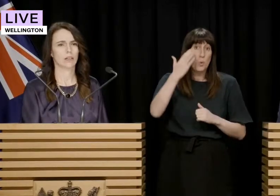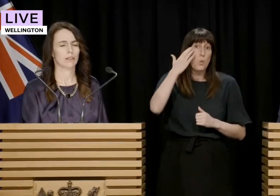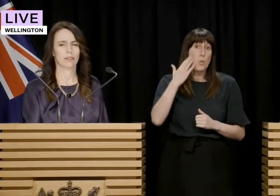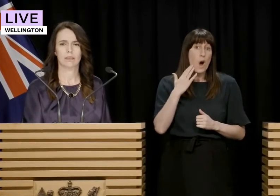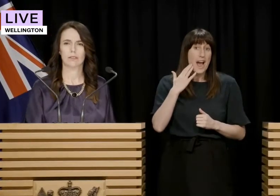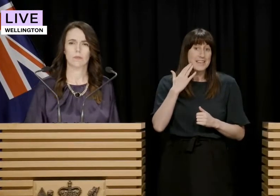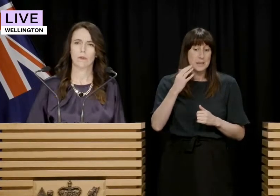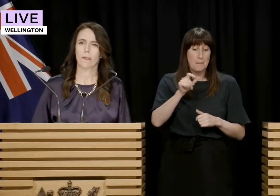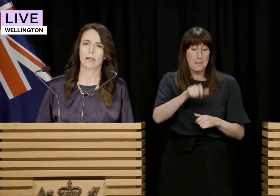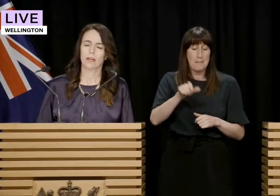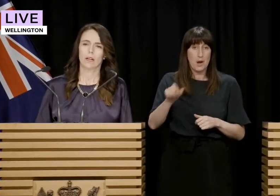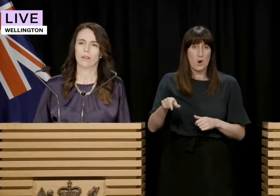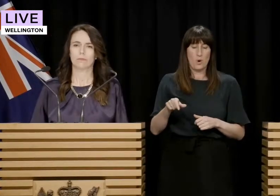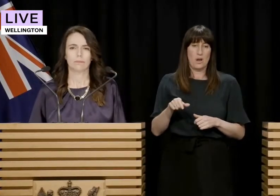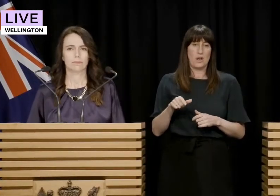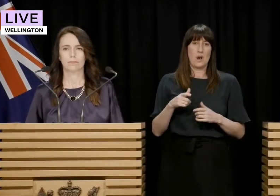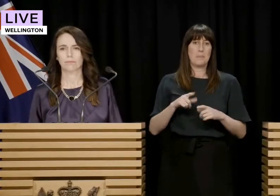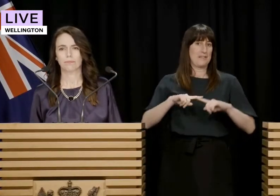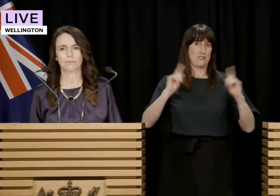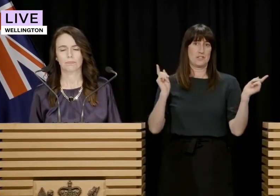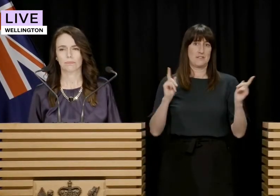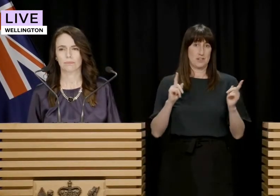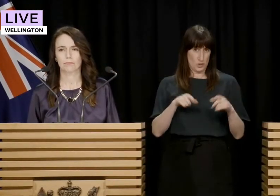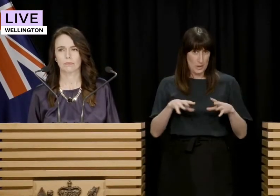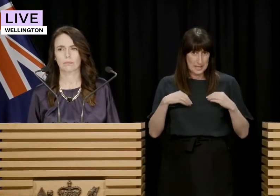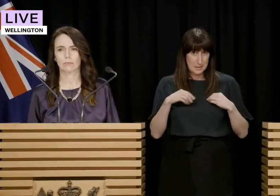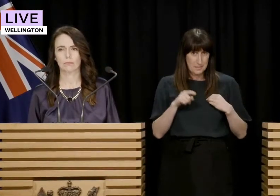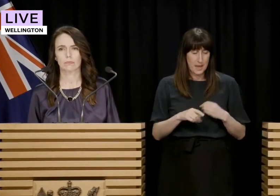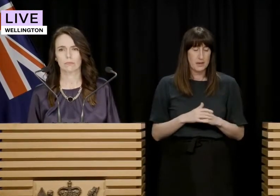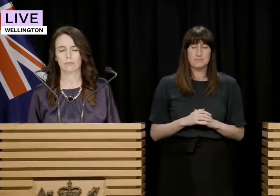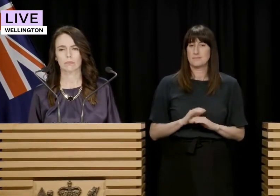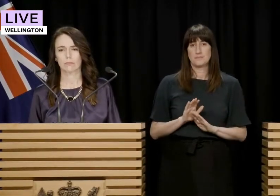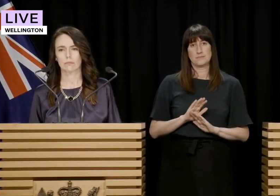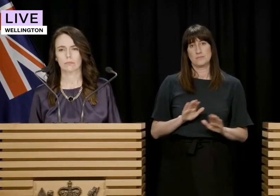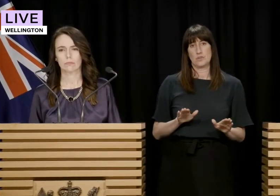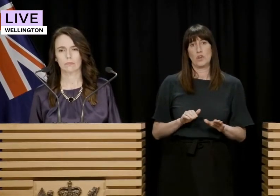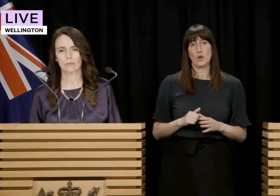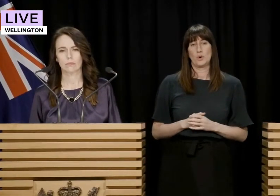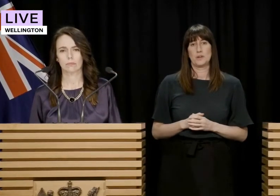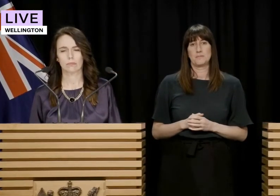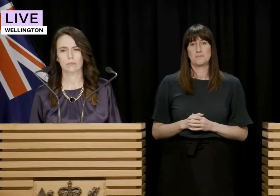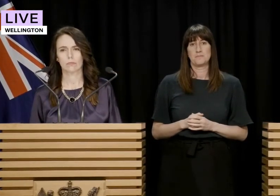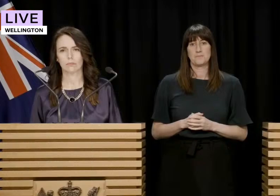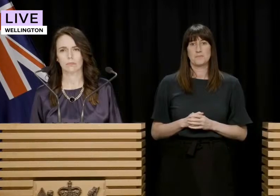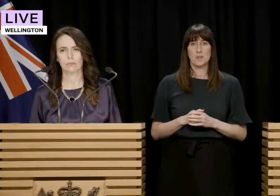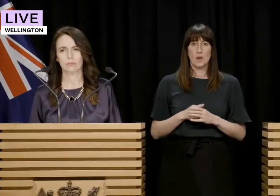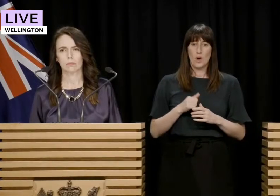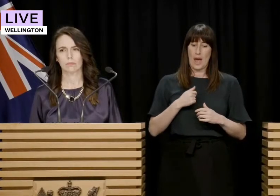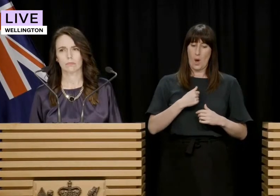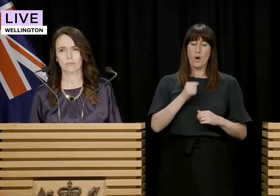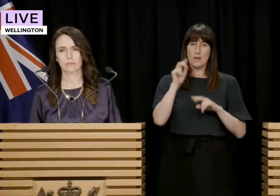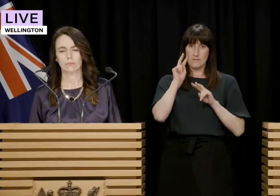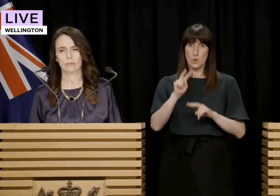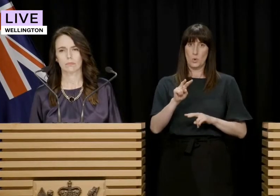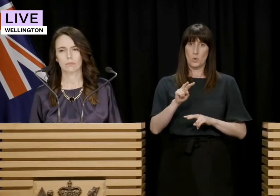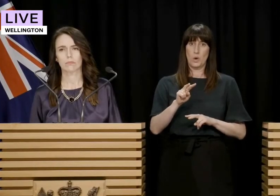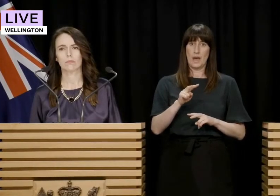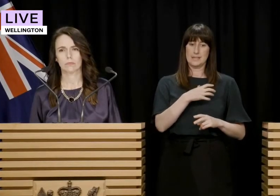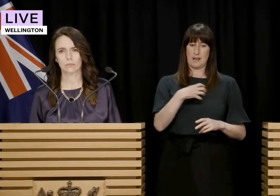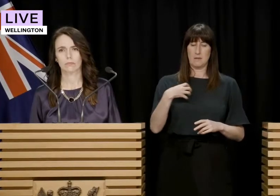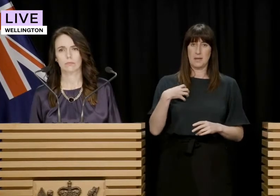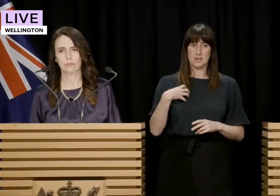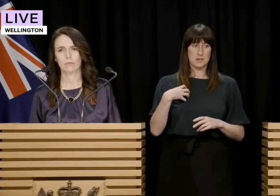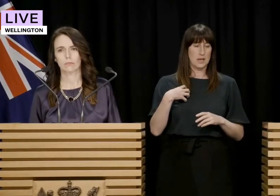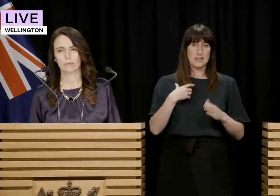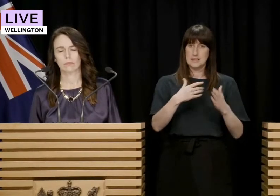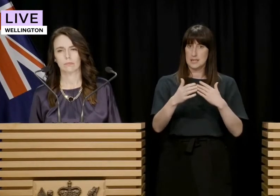No, look, I don't accept that. What we have a very firm view as a government is that right across New Zealand workplaces, it is